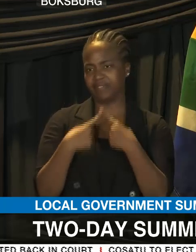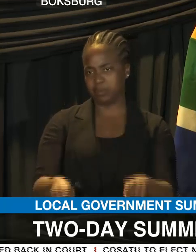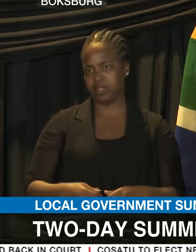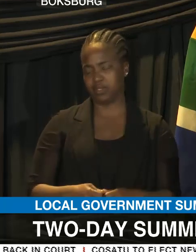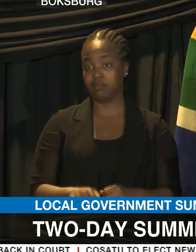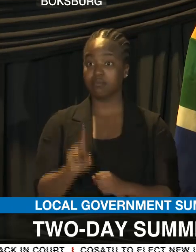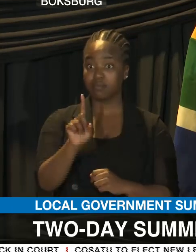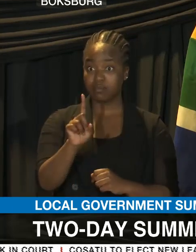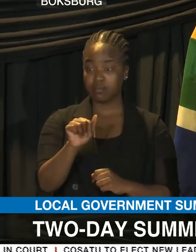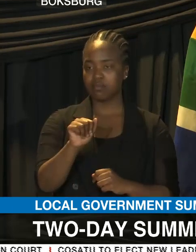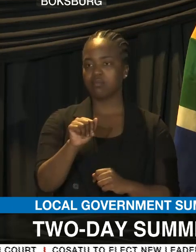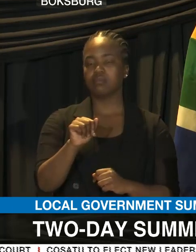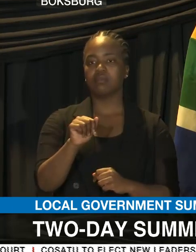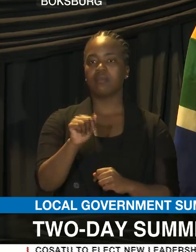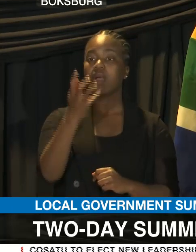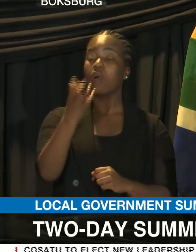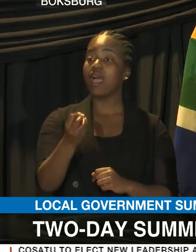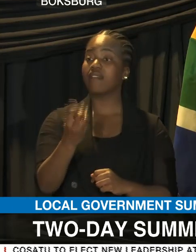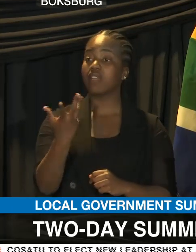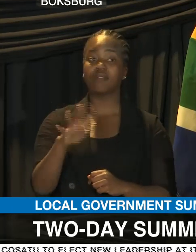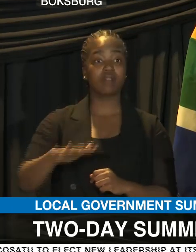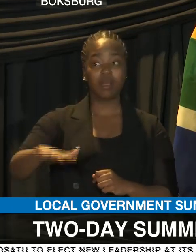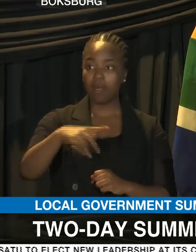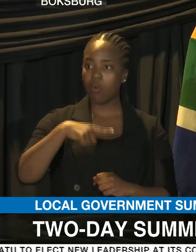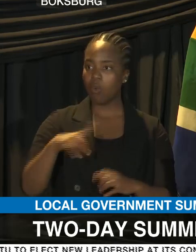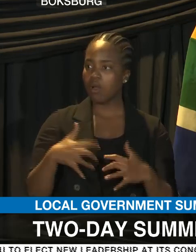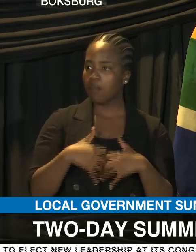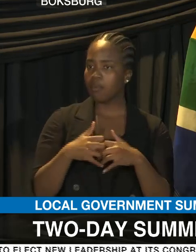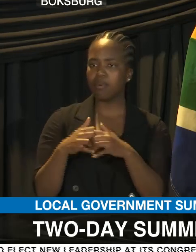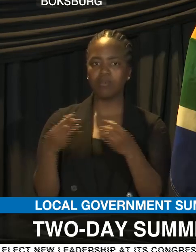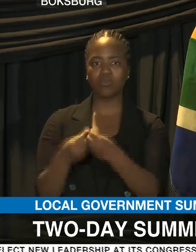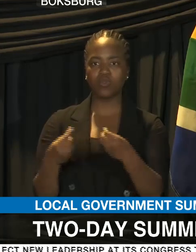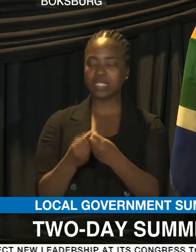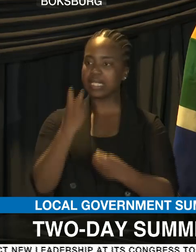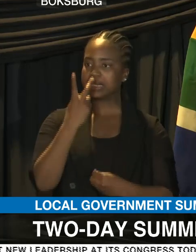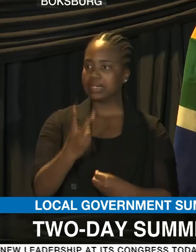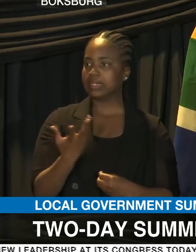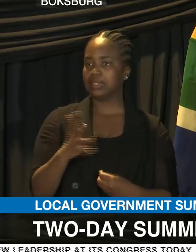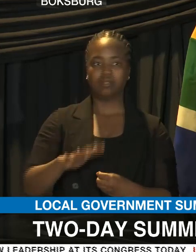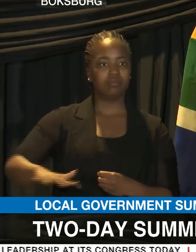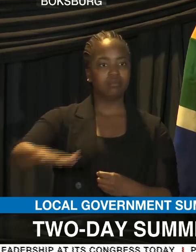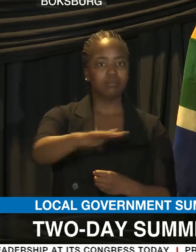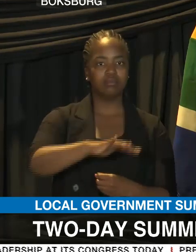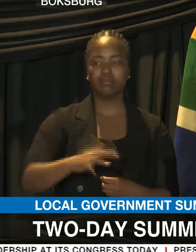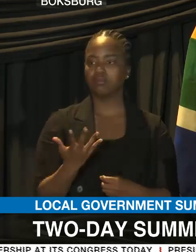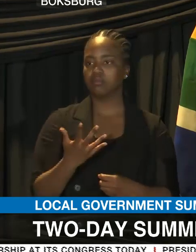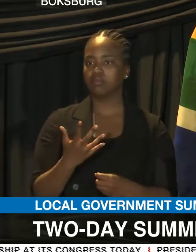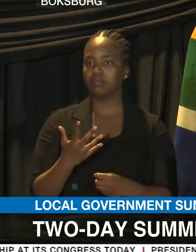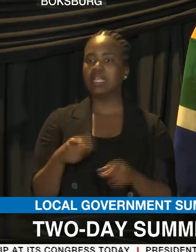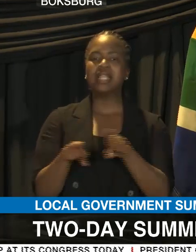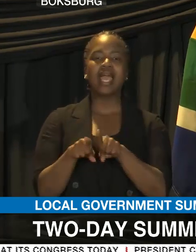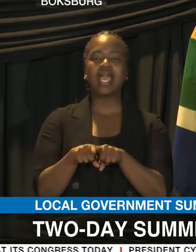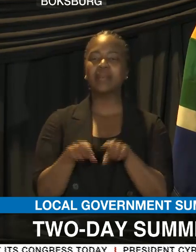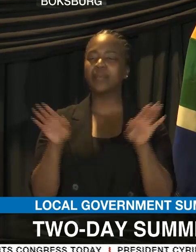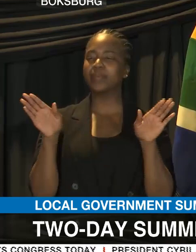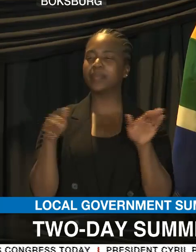They will have an appetite to come and invest when they are attracted, like bees are attracted